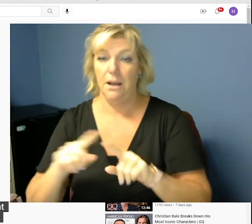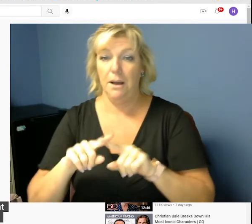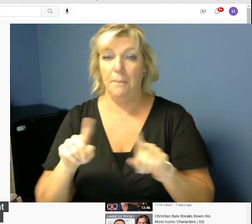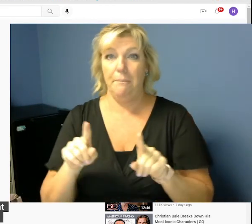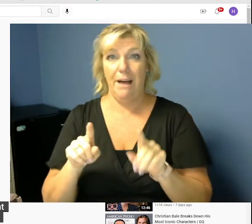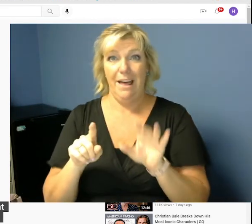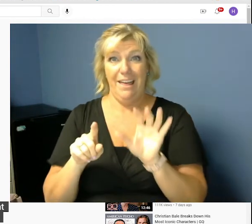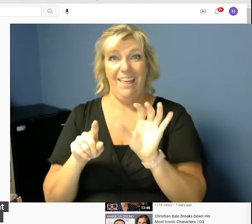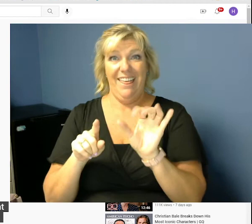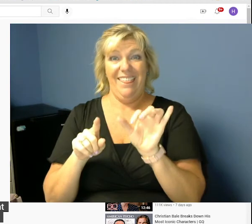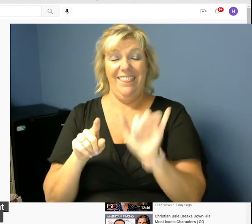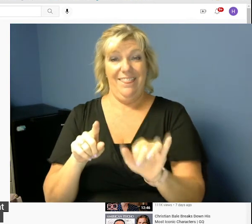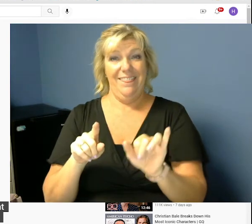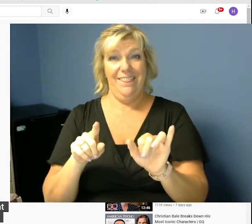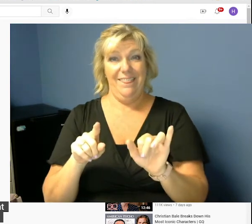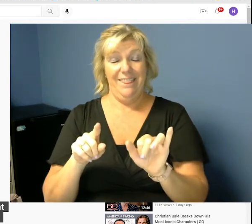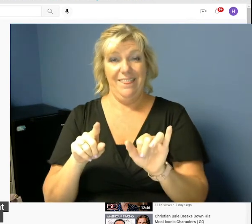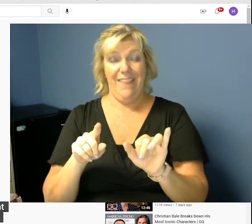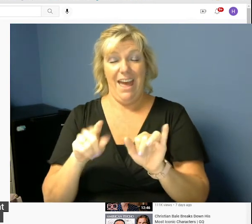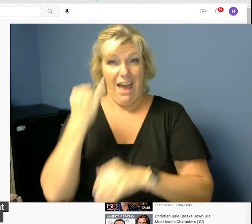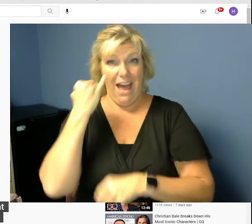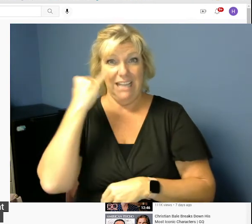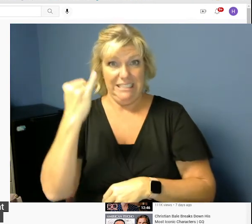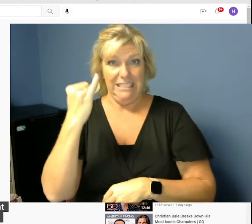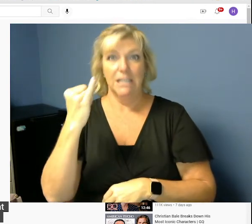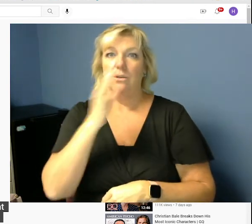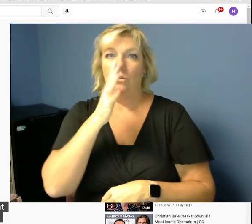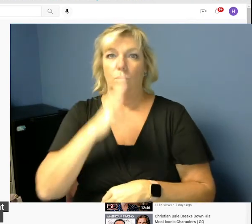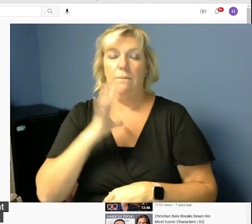of moral high ground of it, to argue for the right to vote.